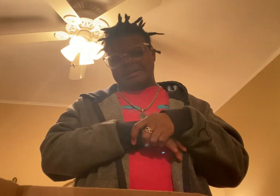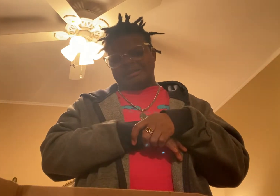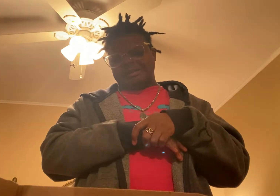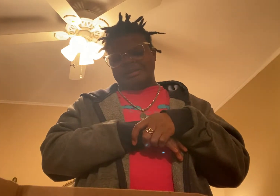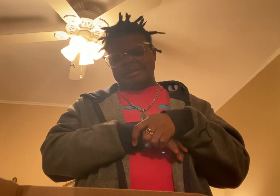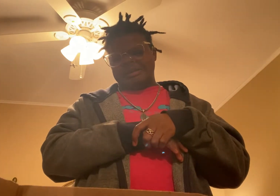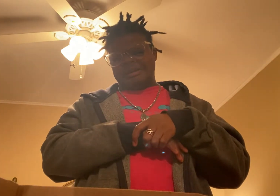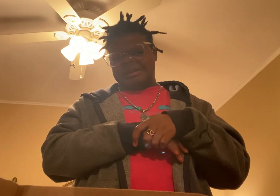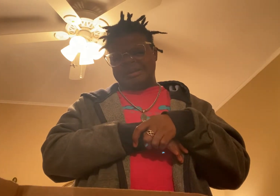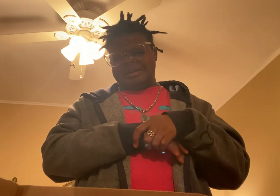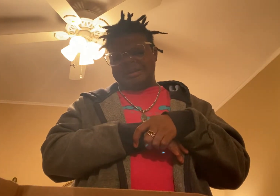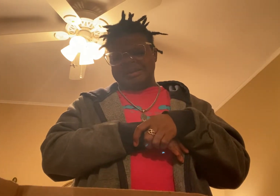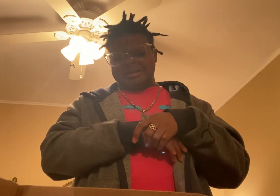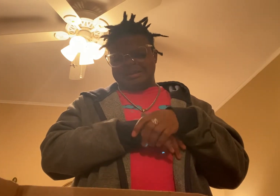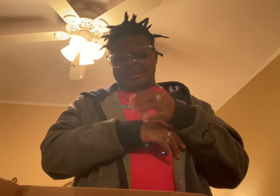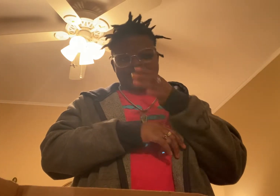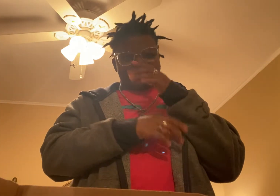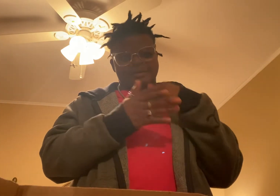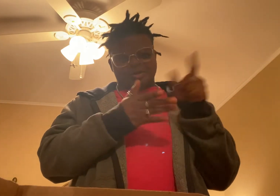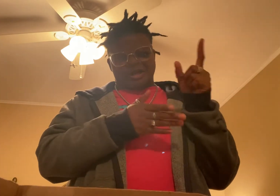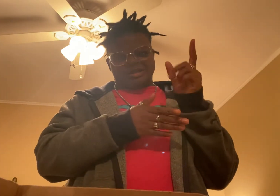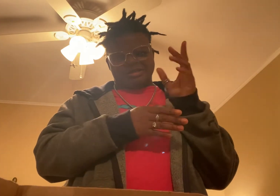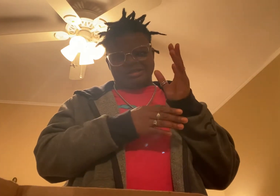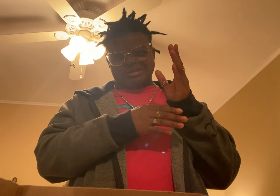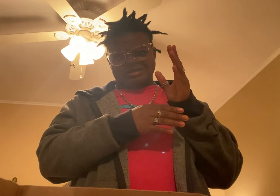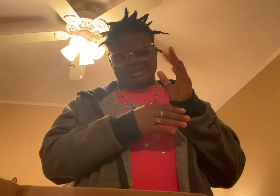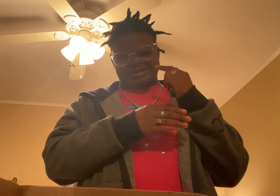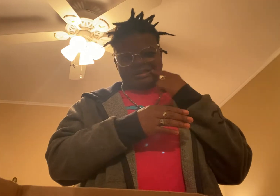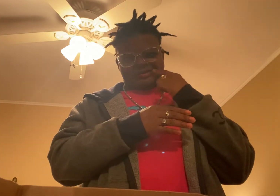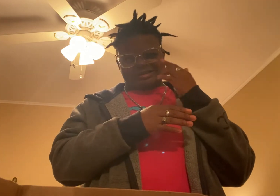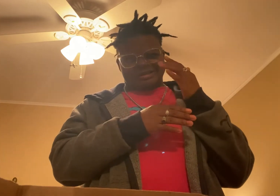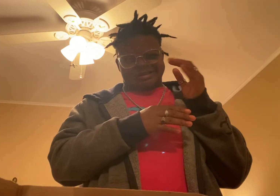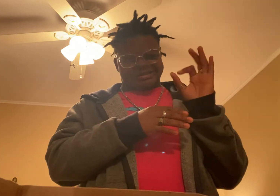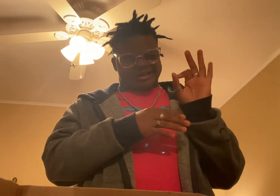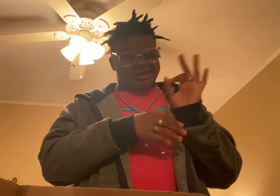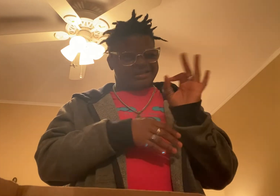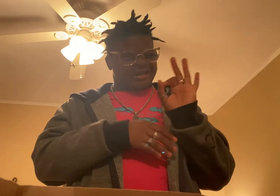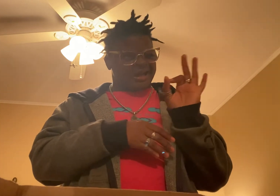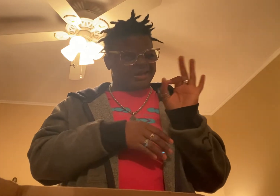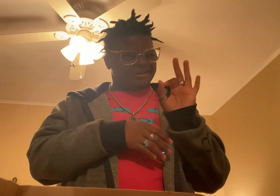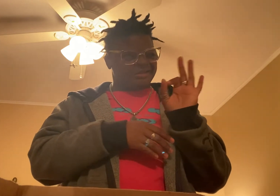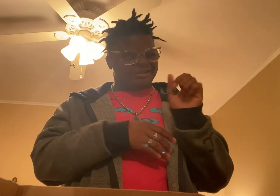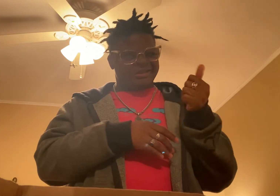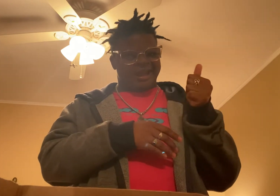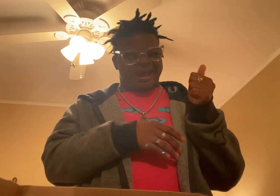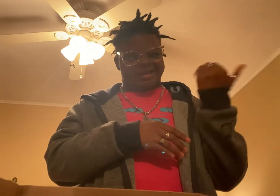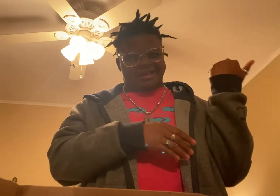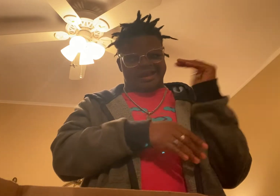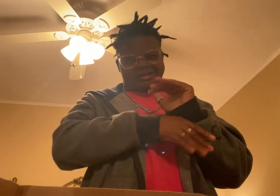and my mom checked. I think it was like 9 o'clock, 10 last